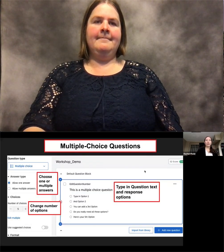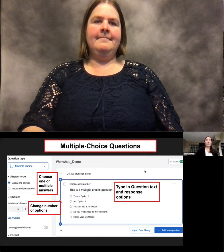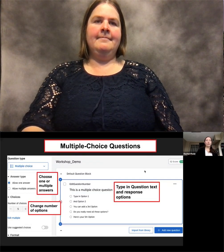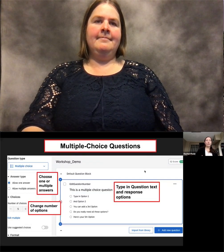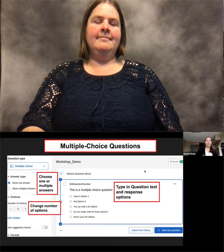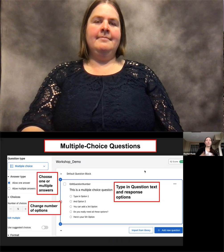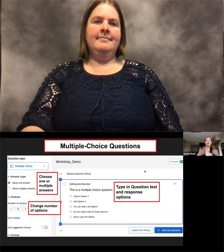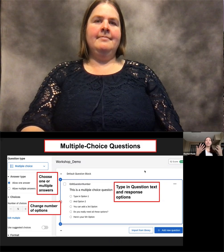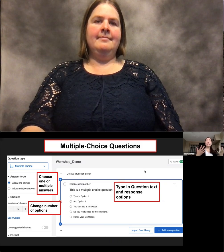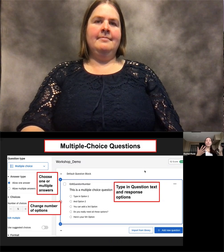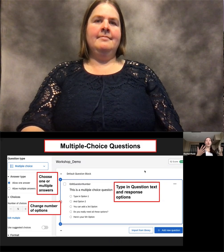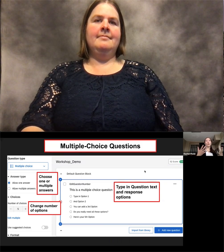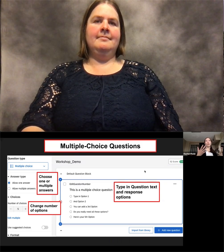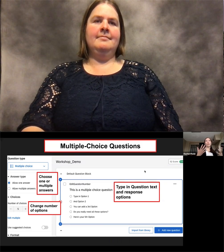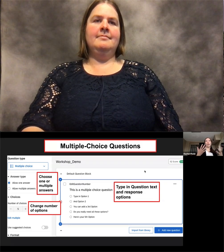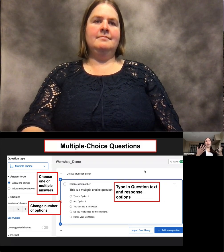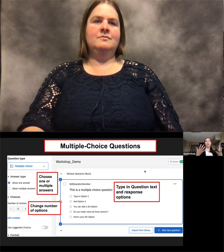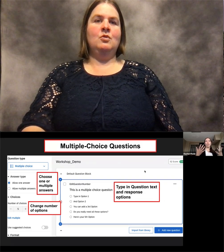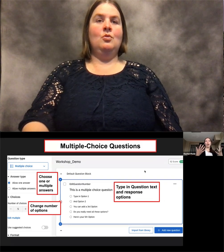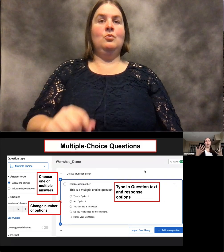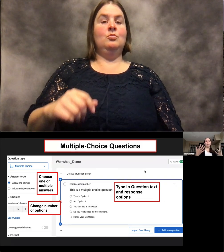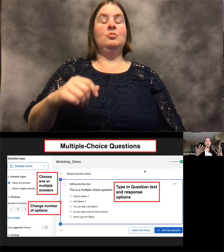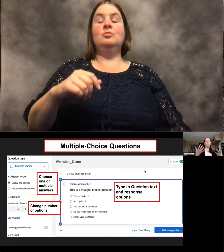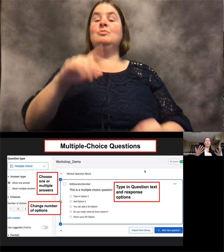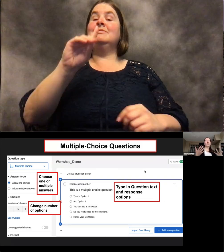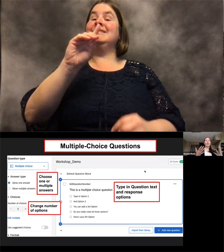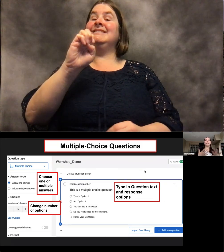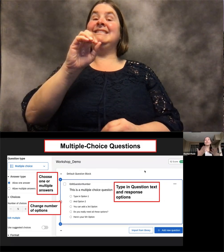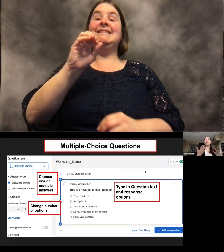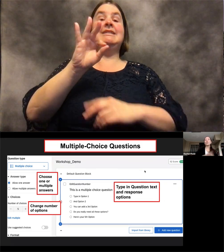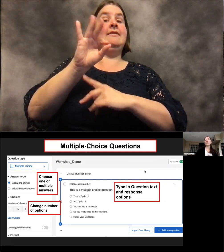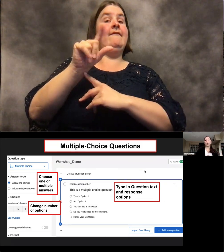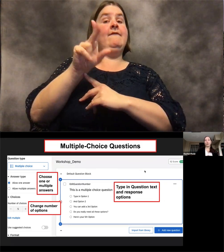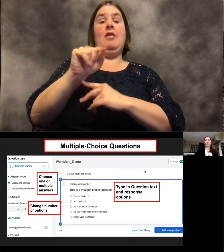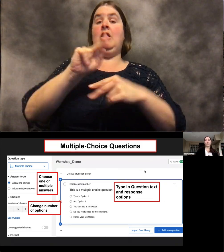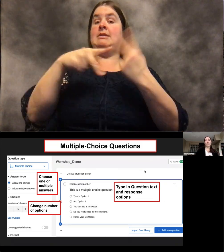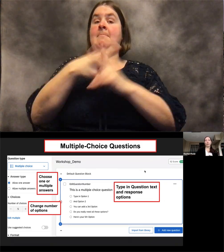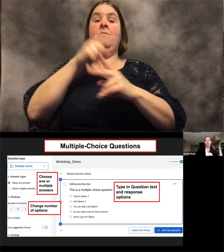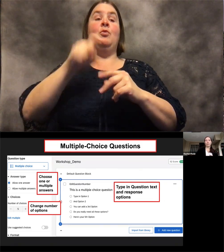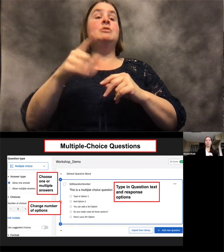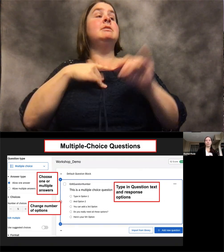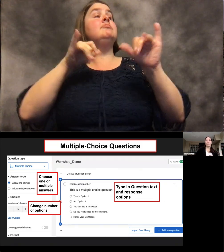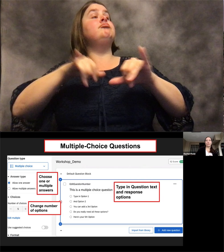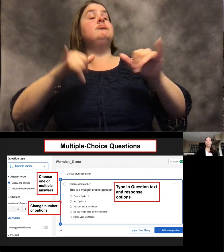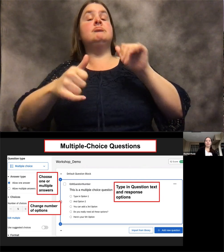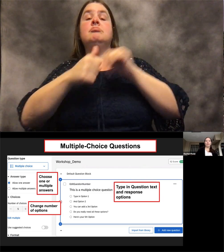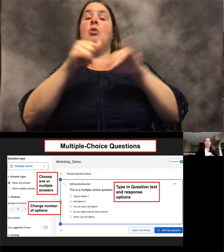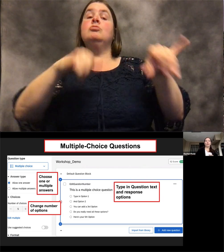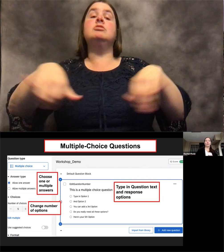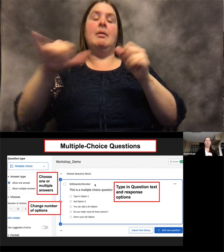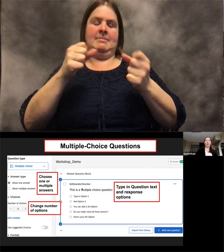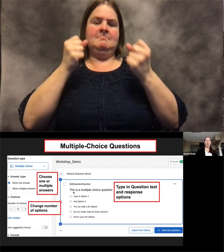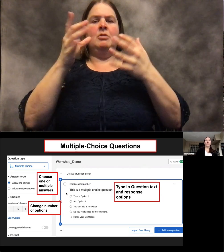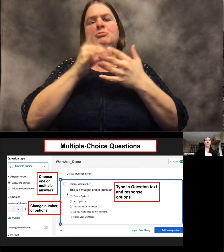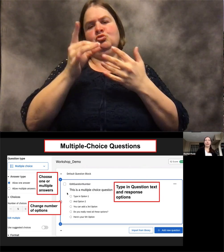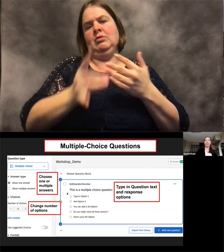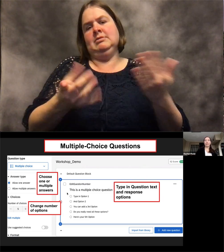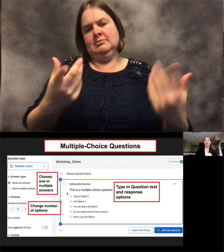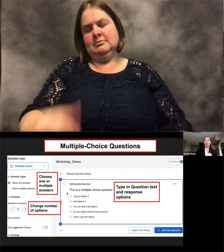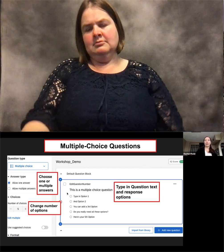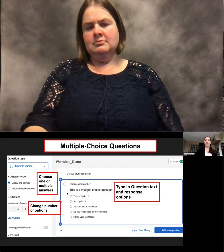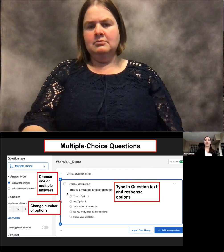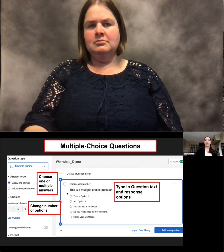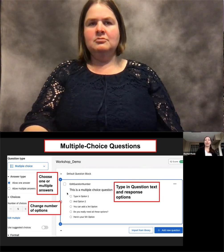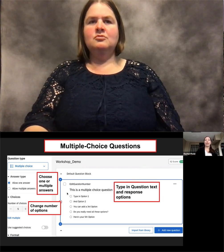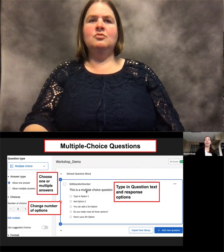So the default question type that will pop up is a multiple choice question type. So as